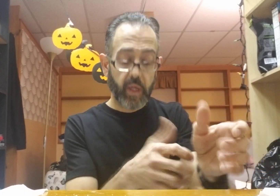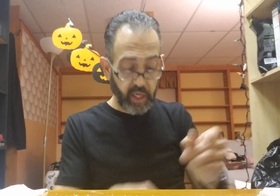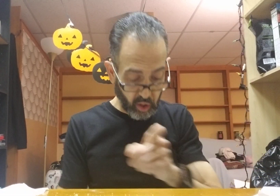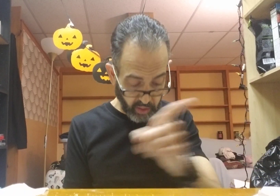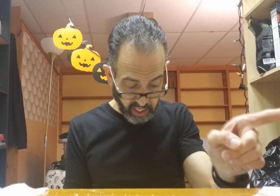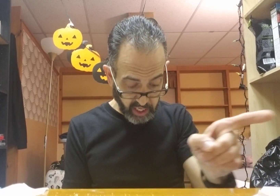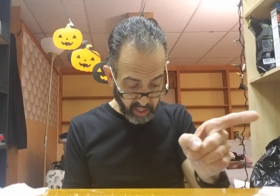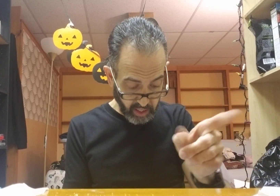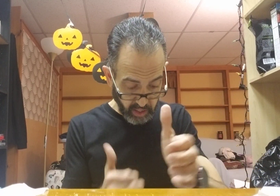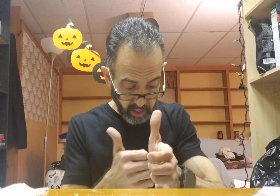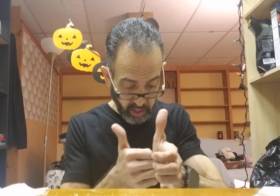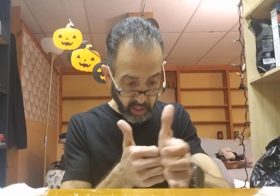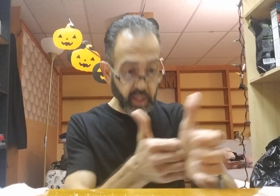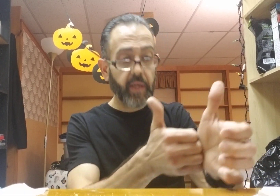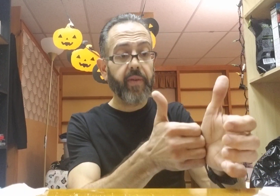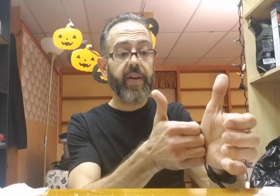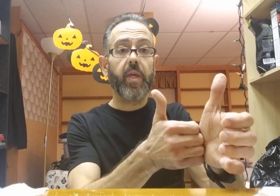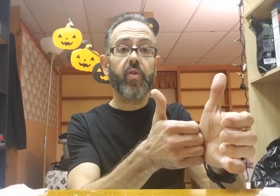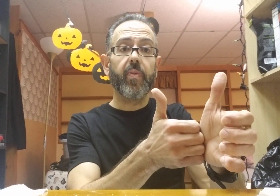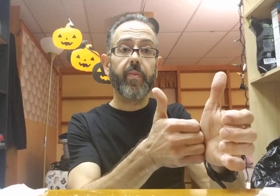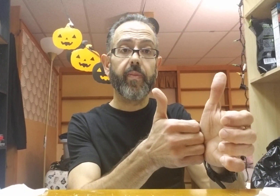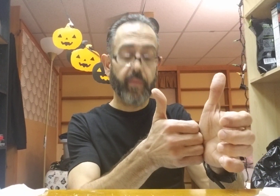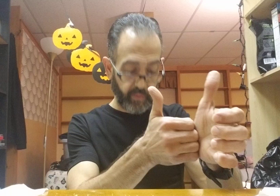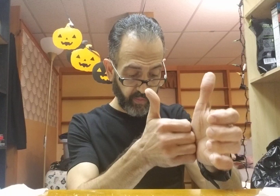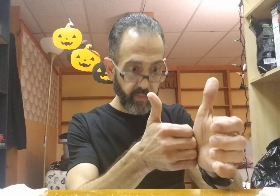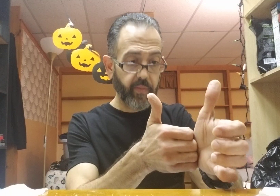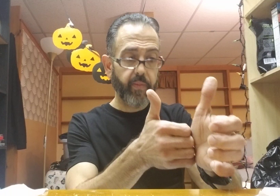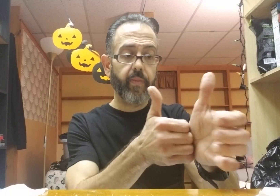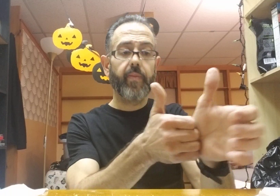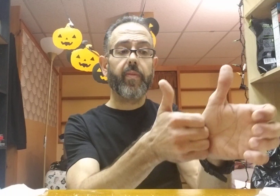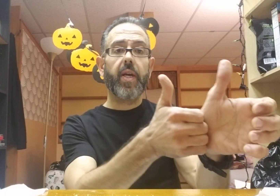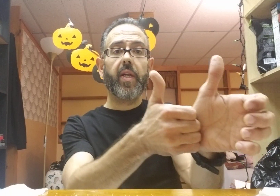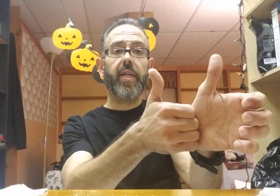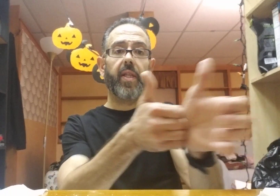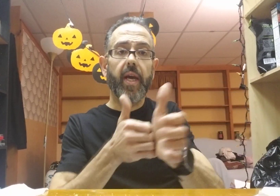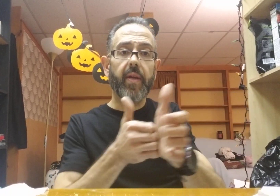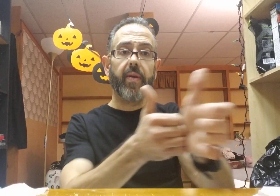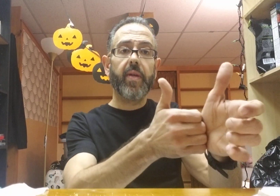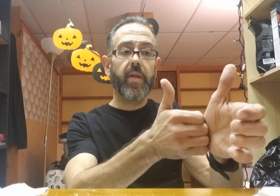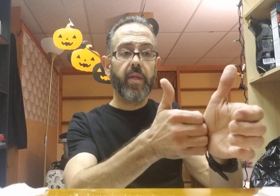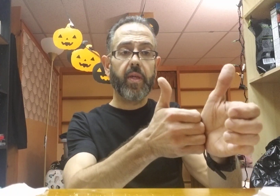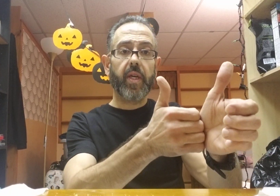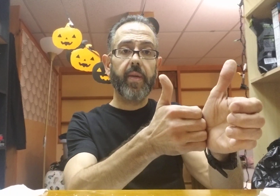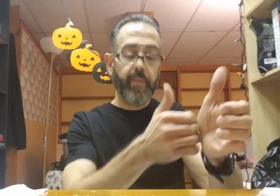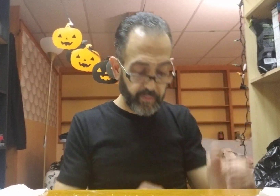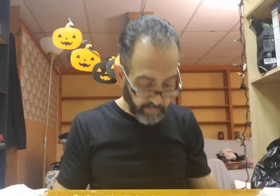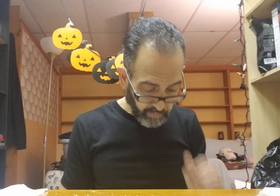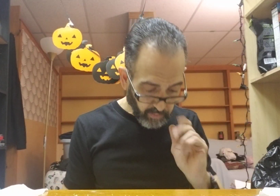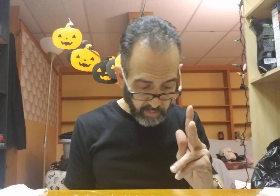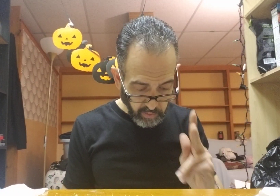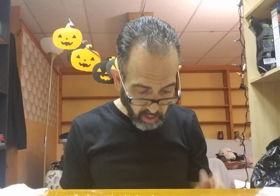so he follows. Kind of like that. Okay. Okay.